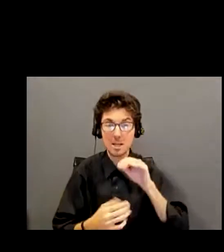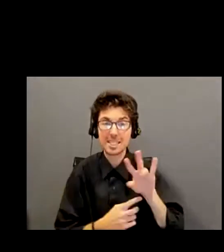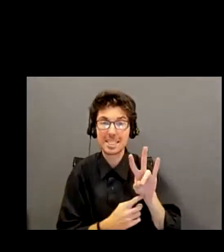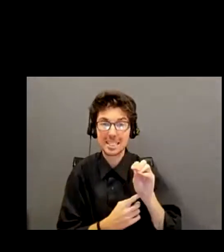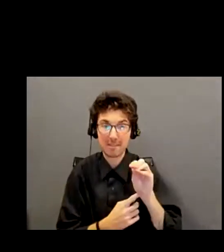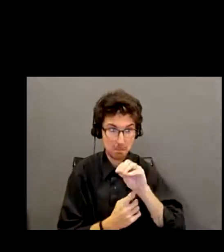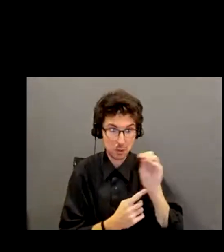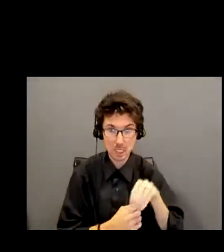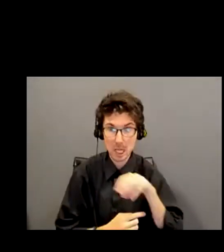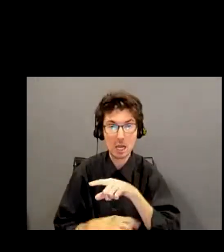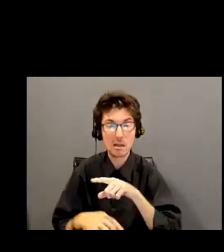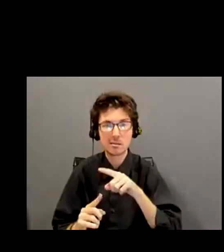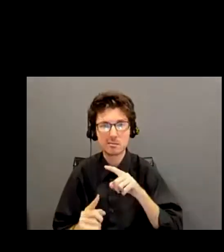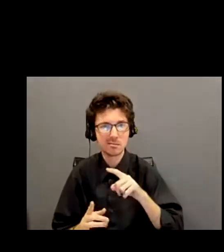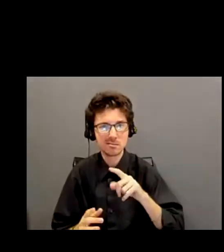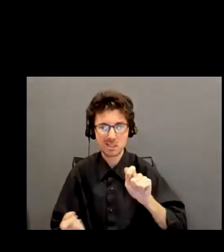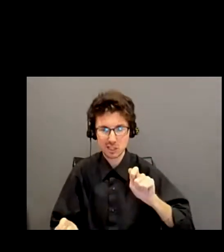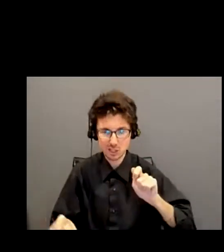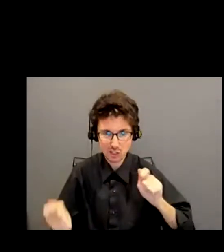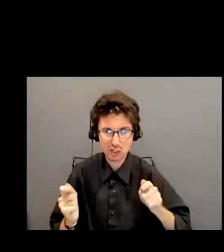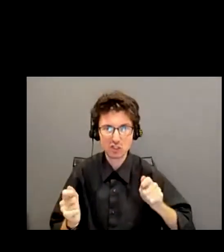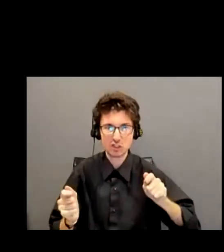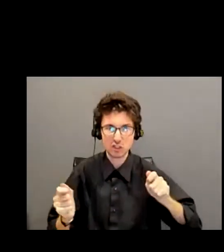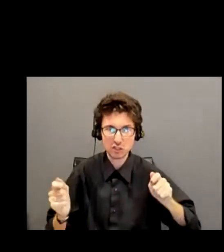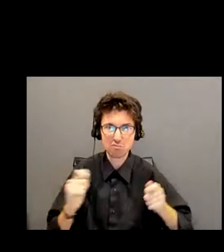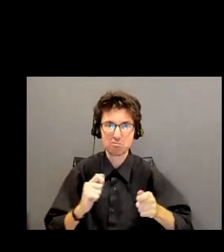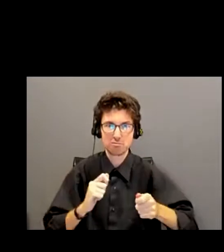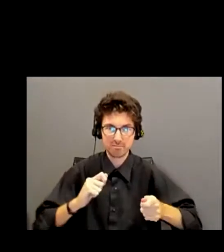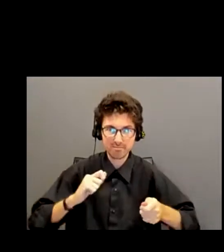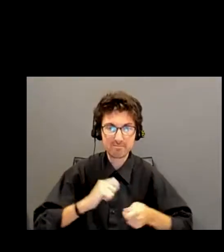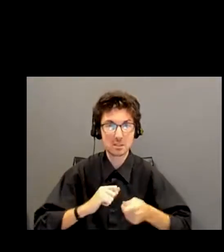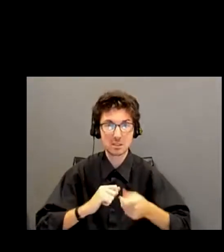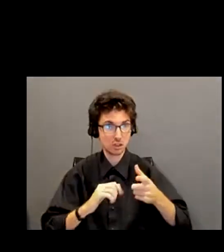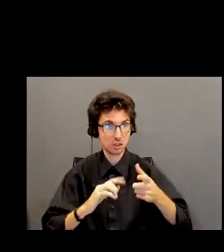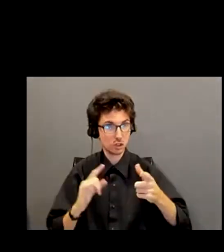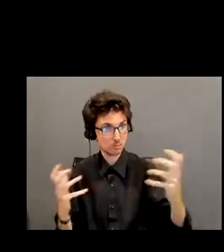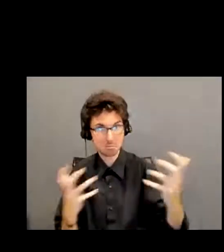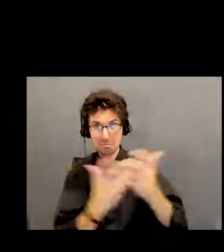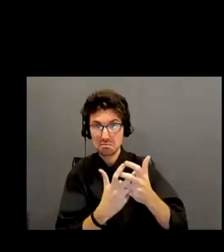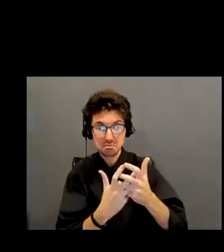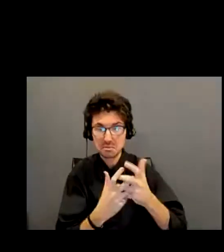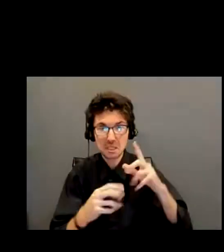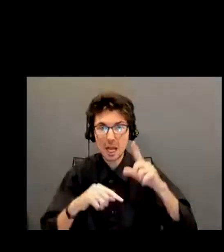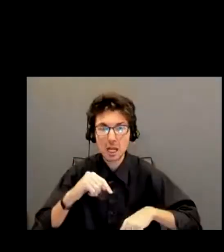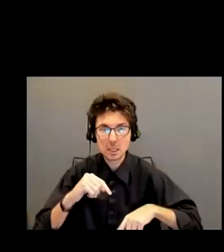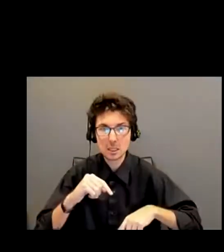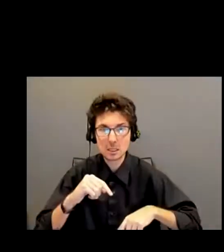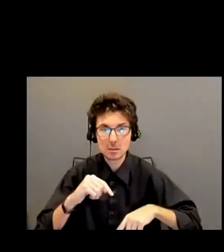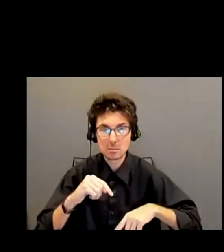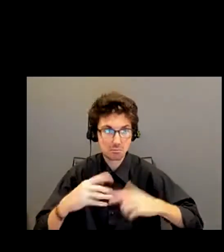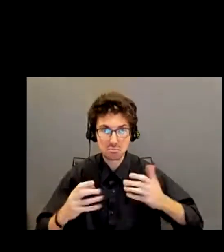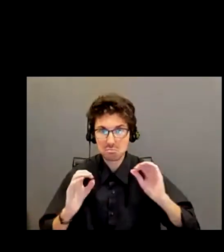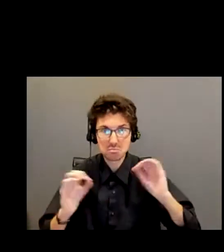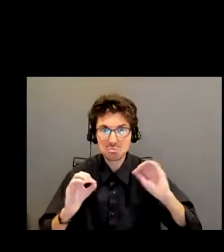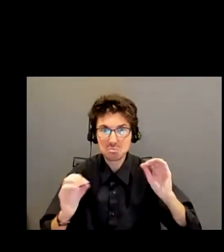the necessary adjustment to accommodate students with disability. When you are a child with disability who